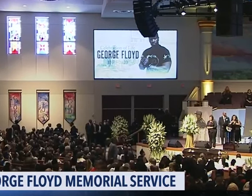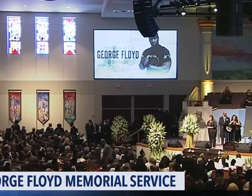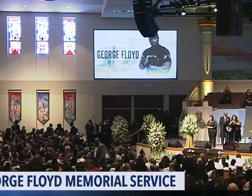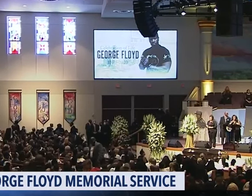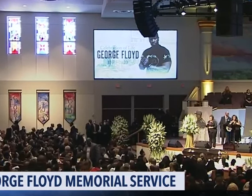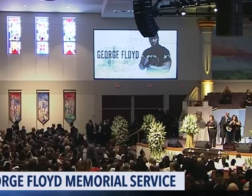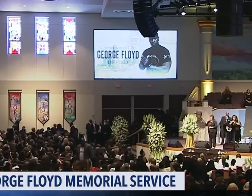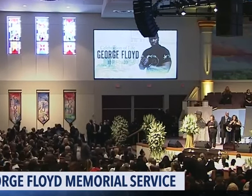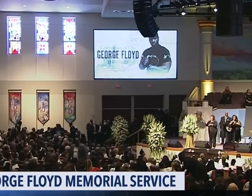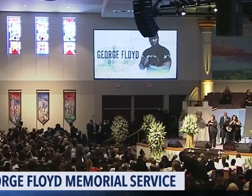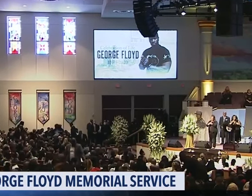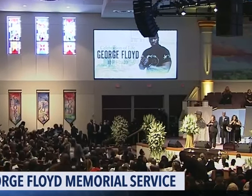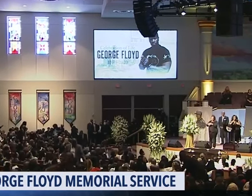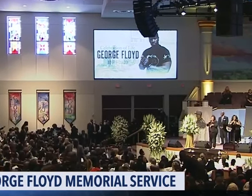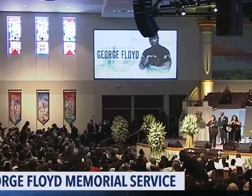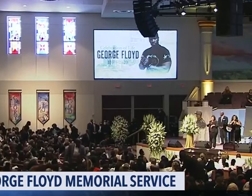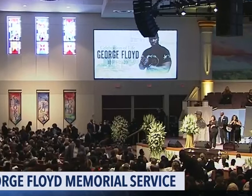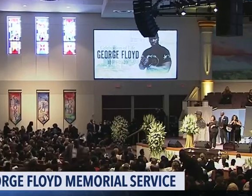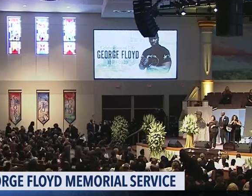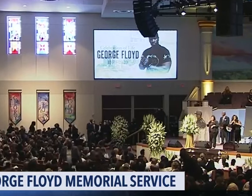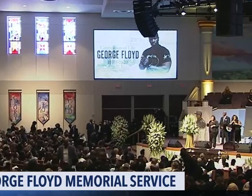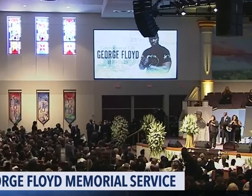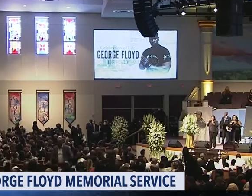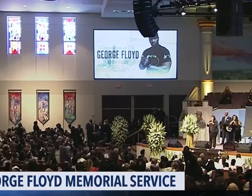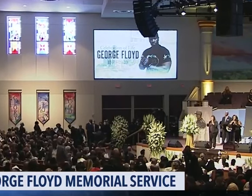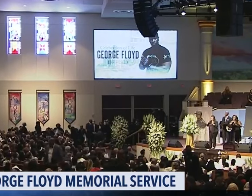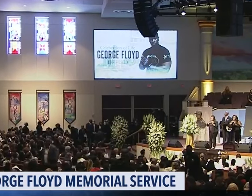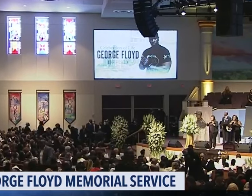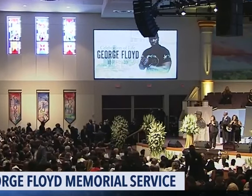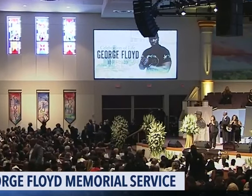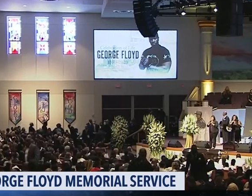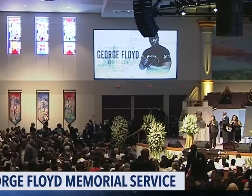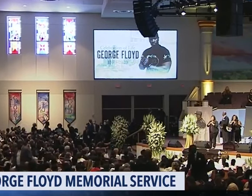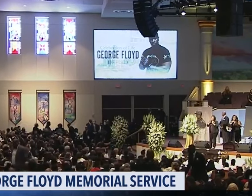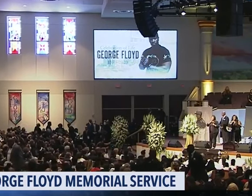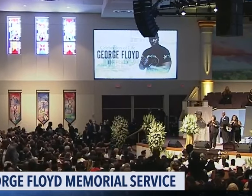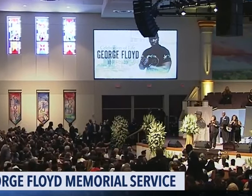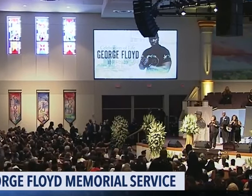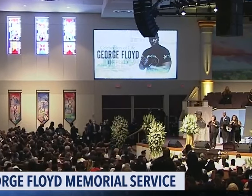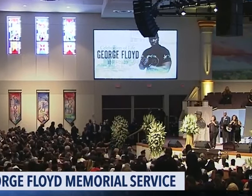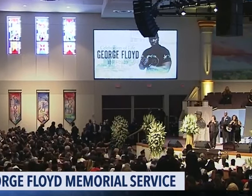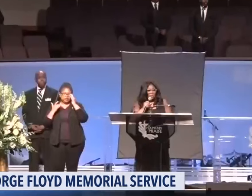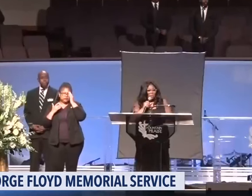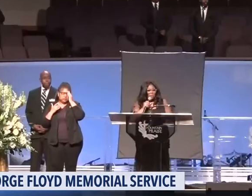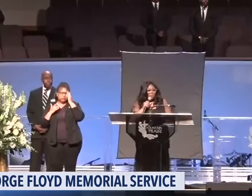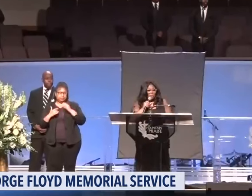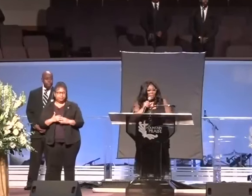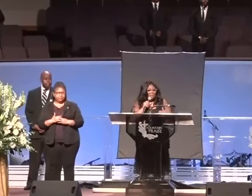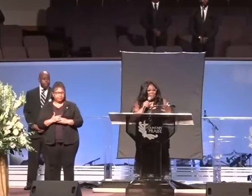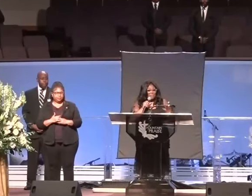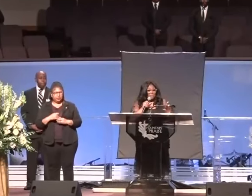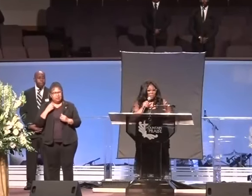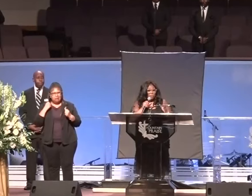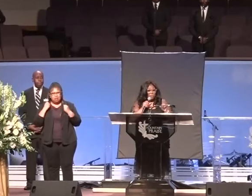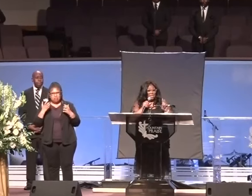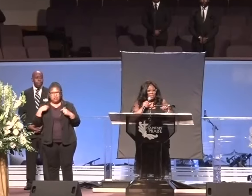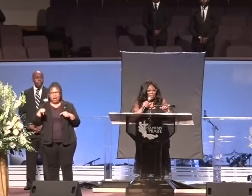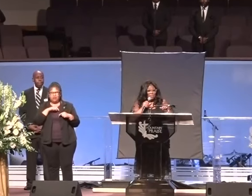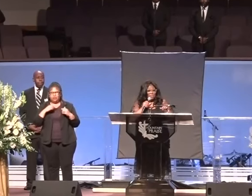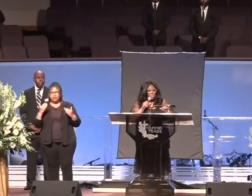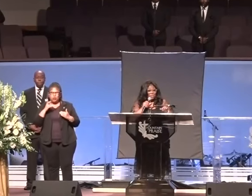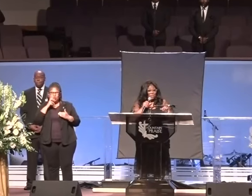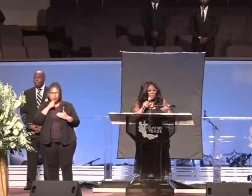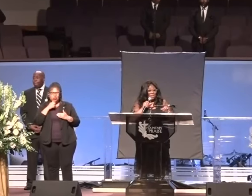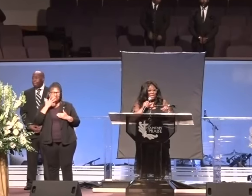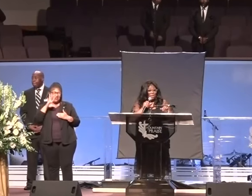As historical as this is, we recognize that this is a real family with real feelings. There are a lot of us in here who sat in